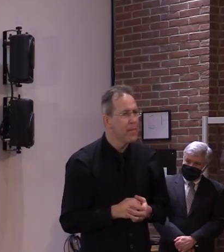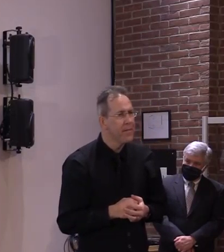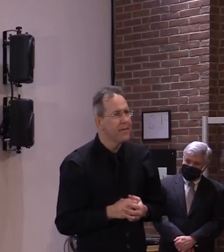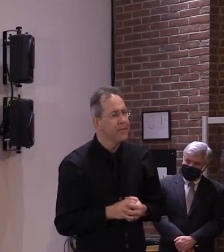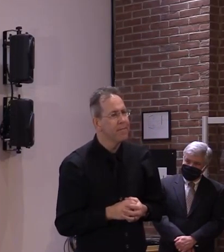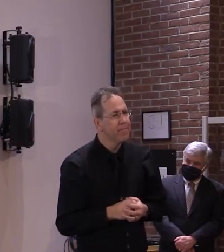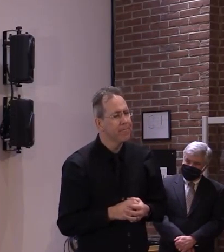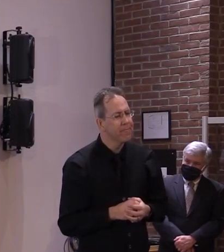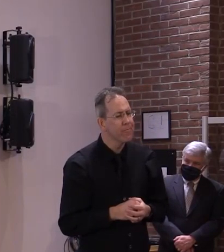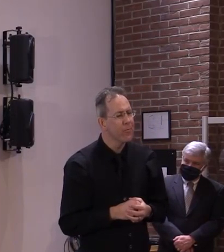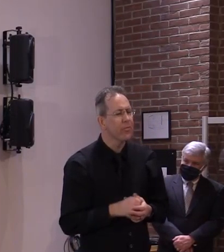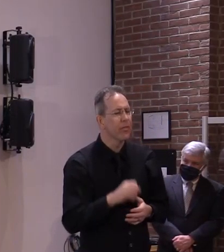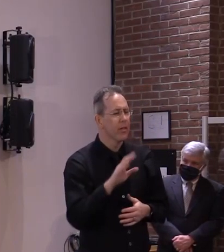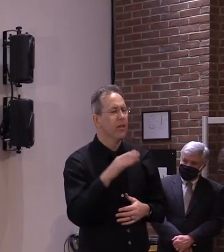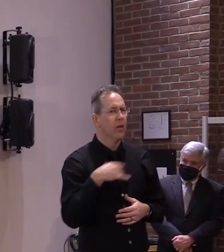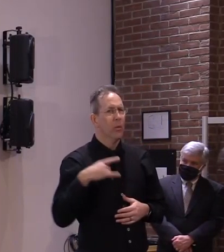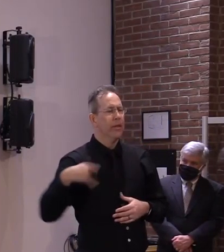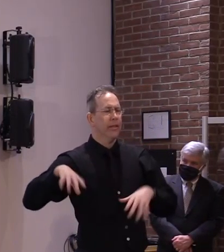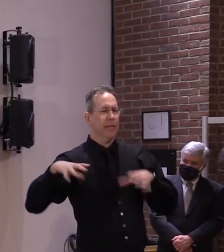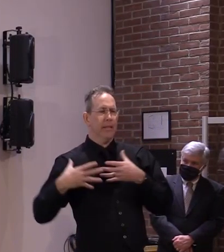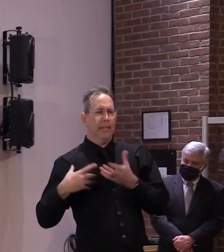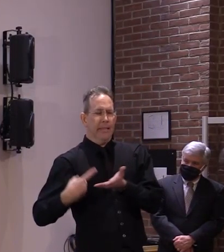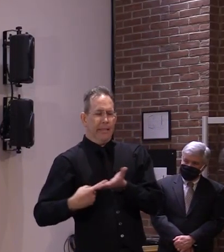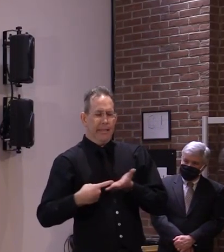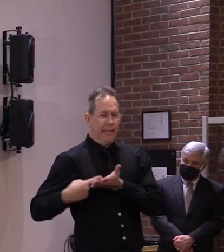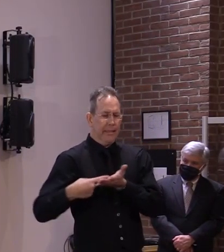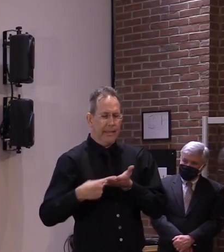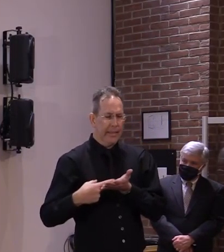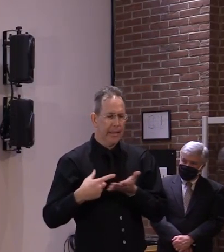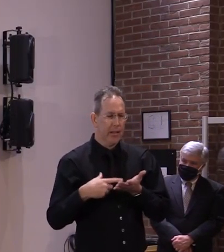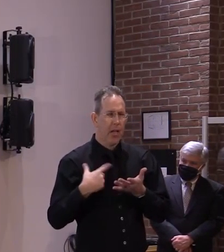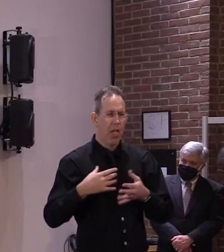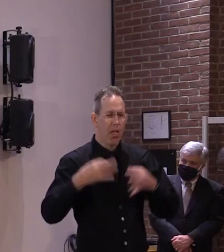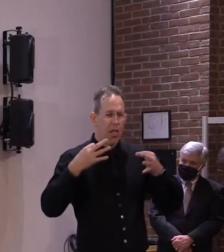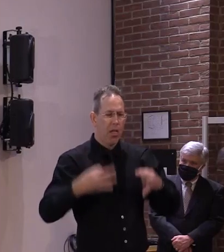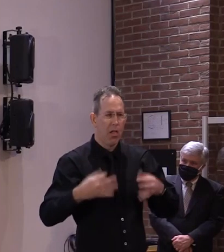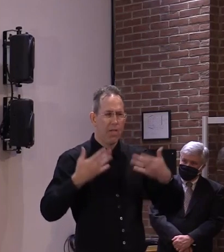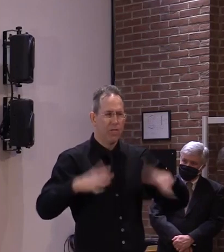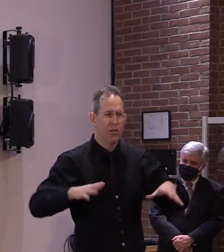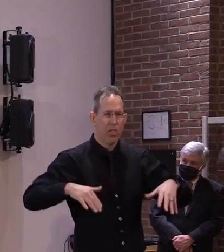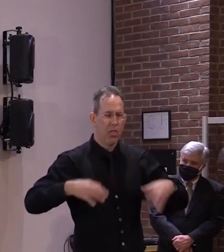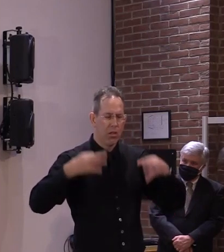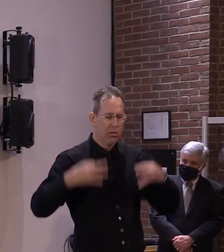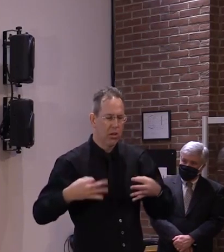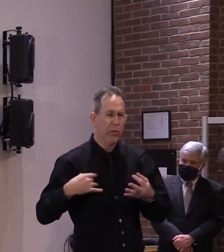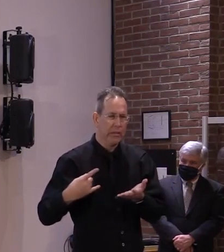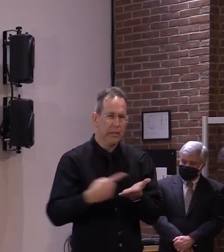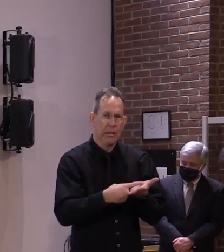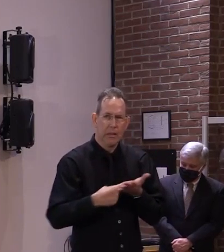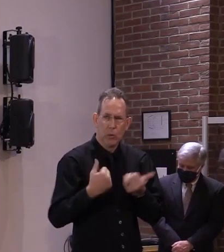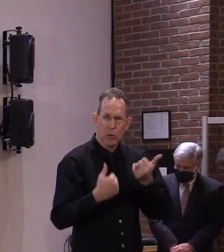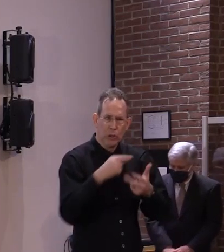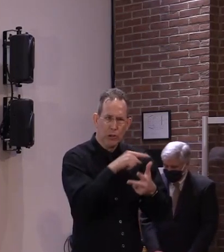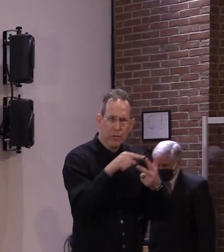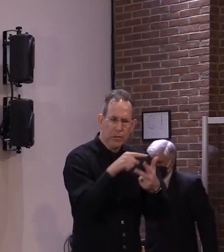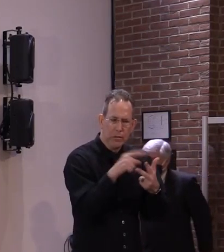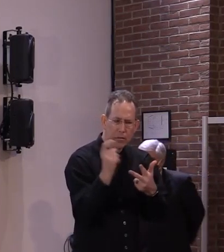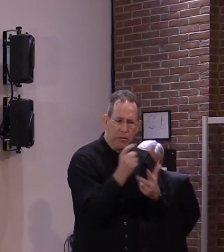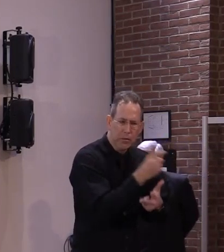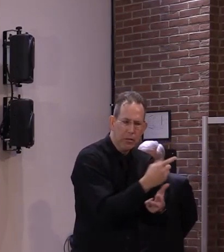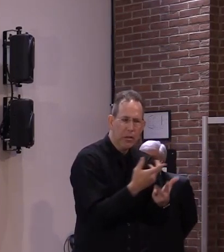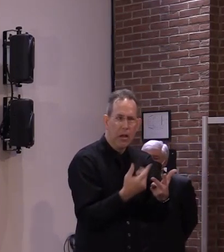about it for quite some time, but we don't know exactly when and how much and so forth. So we're getting more details, as I mentioned earlier,